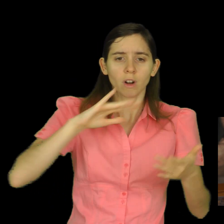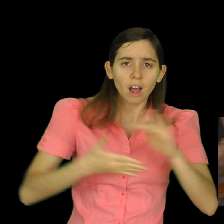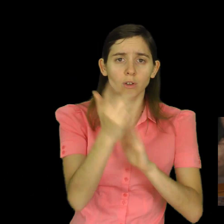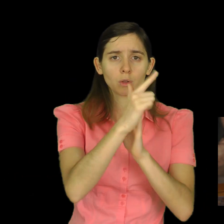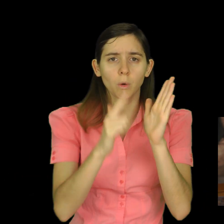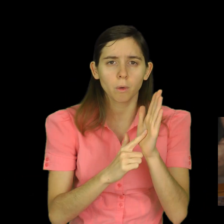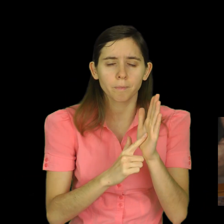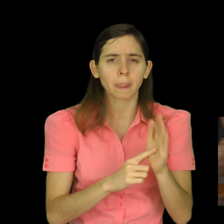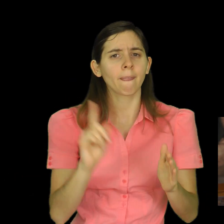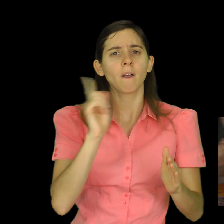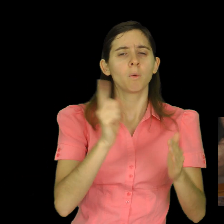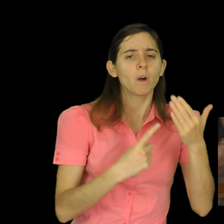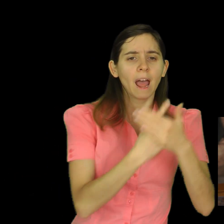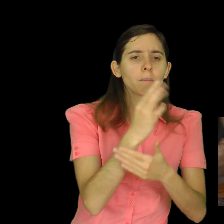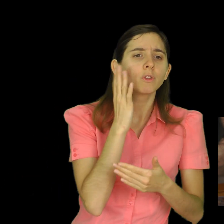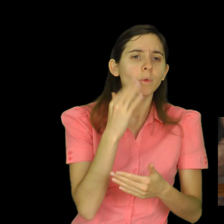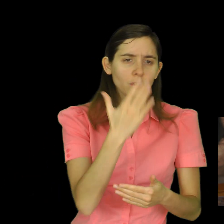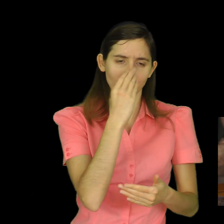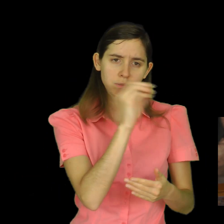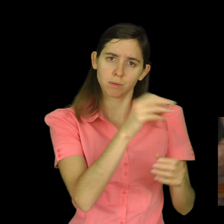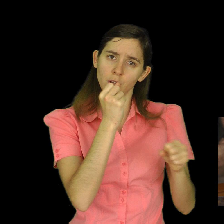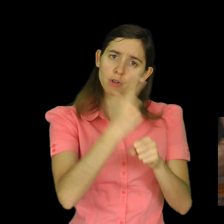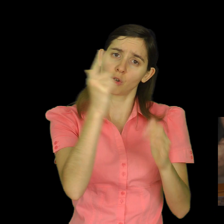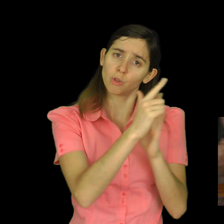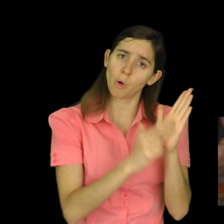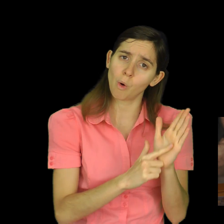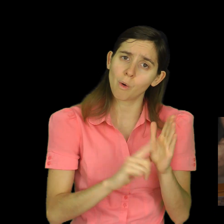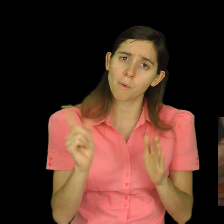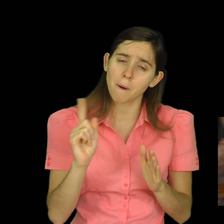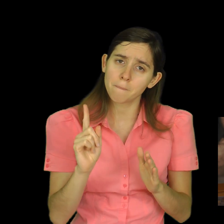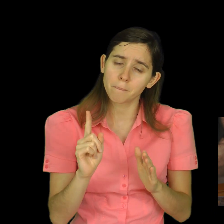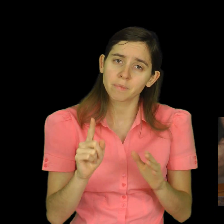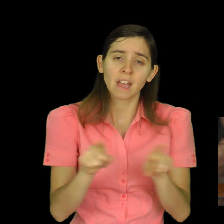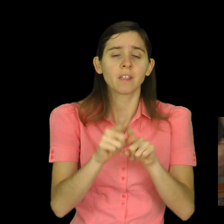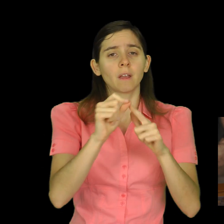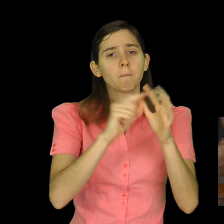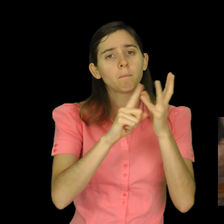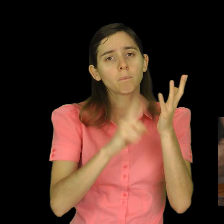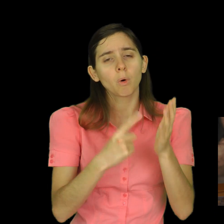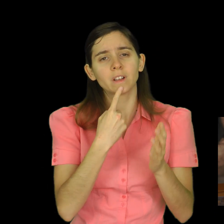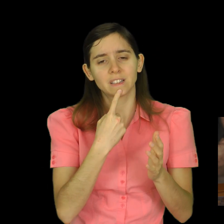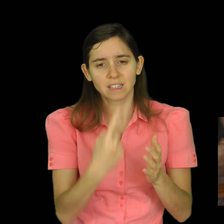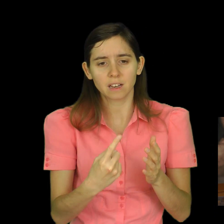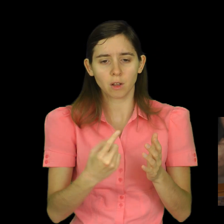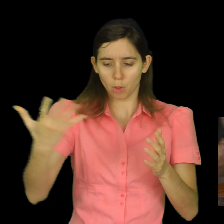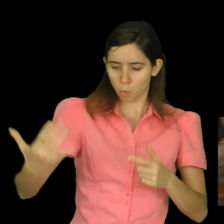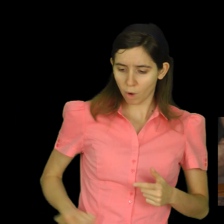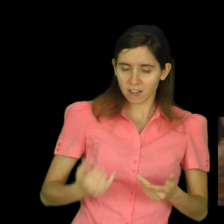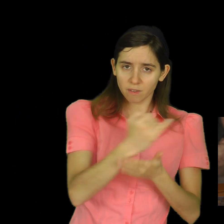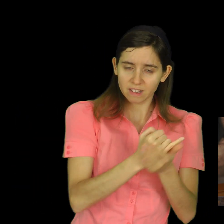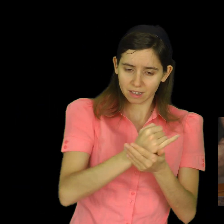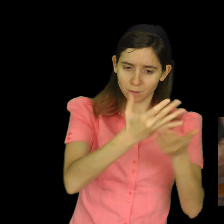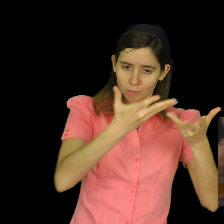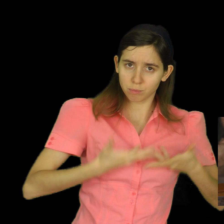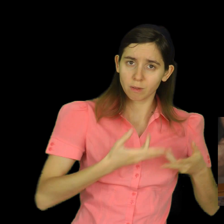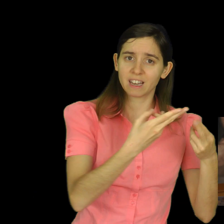end result of living outside of God's law? Well, the very same writer writes later in the very same chapter that the wages of sin is death. So